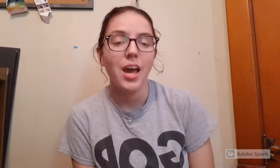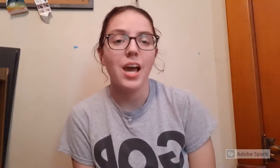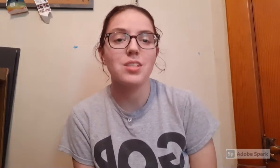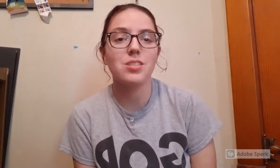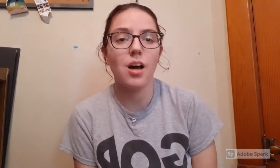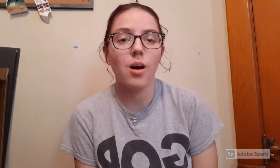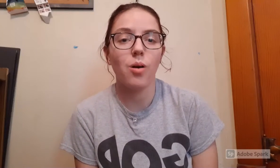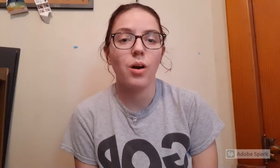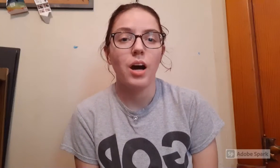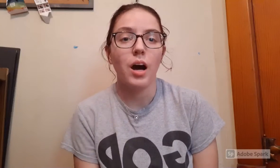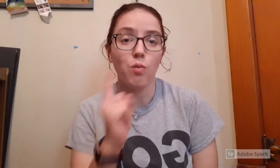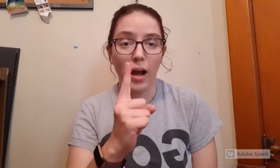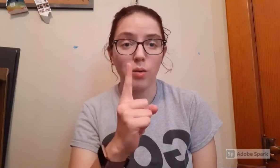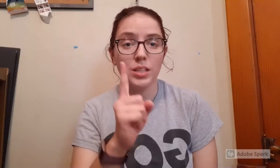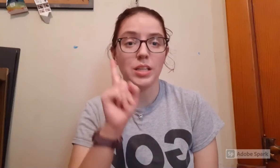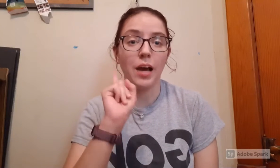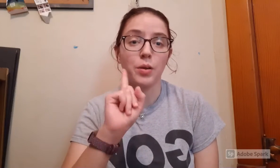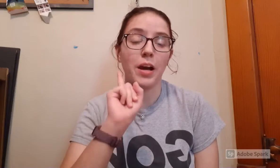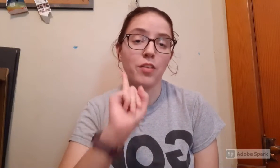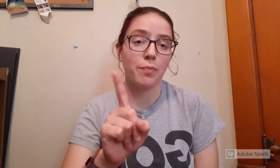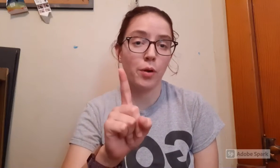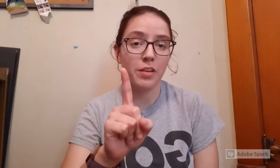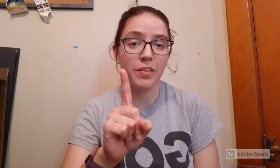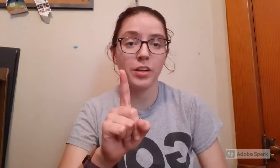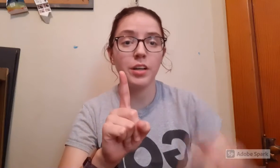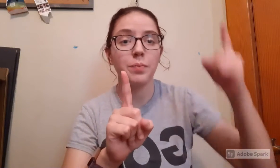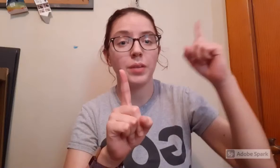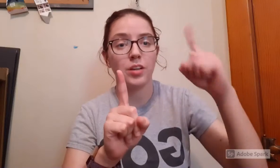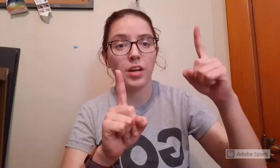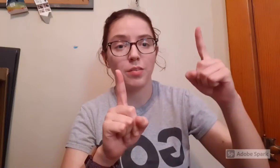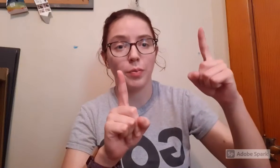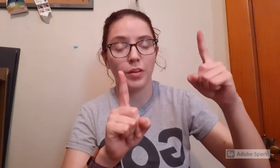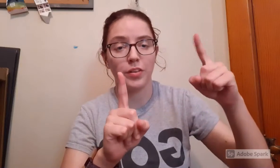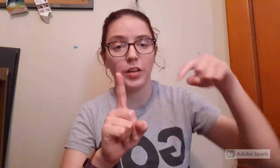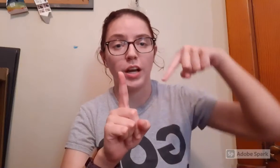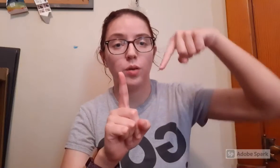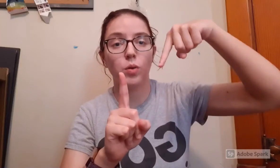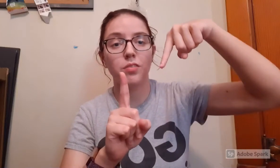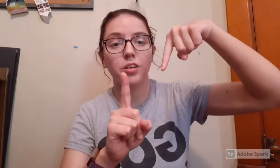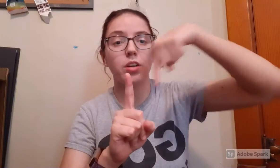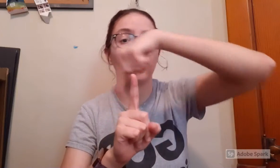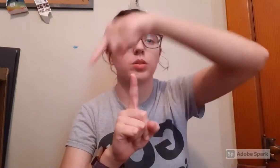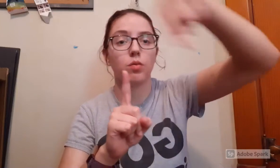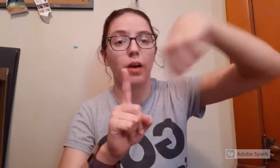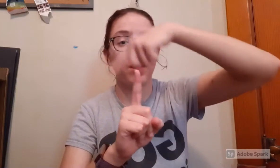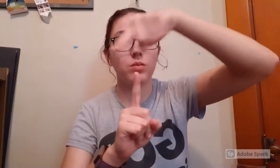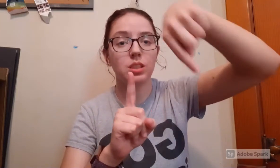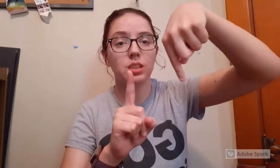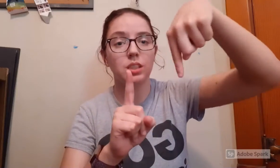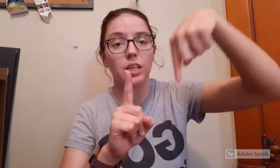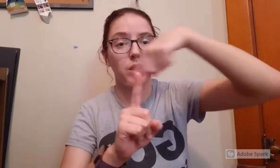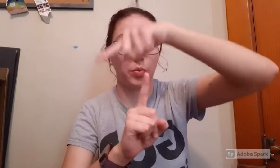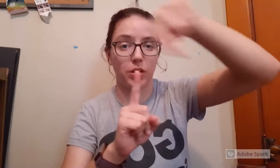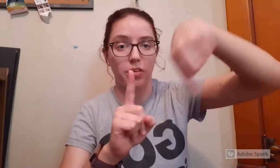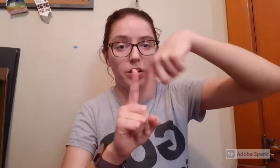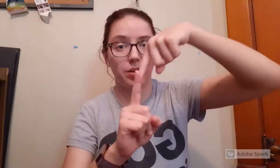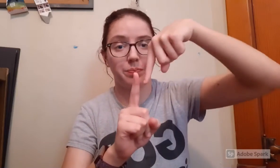And so around is how you have your pointer finger and your other pointer finger, and one finger goes around the other pointer finger like